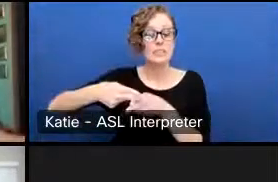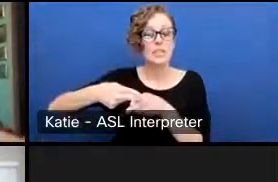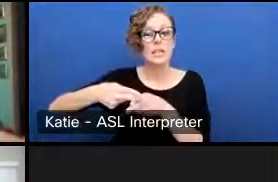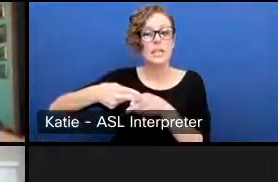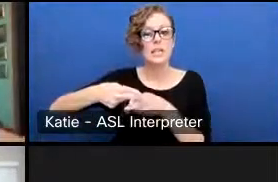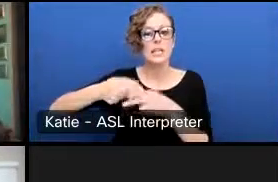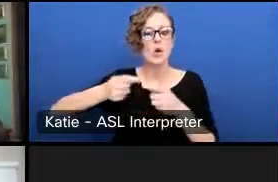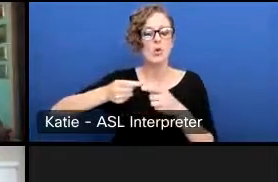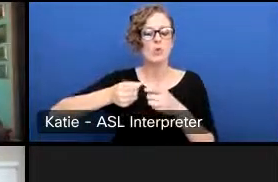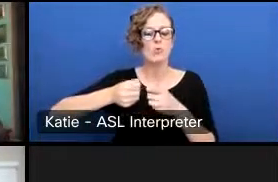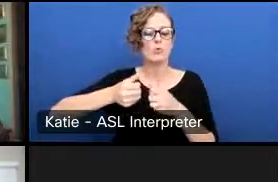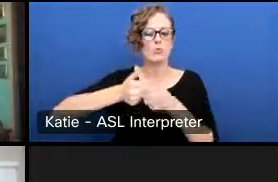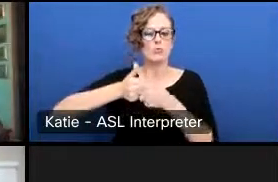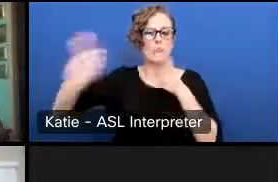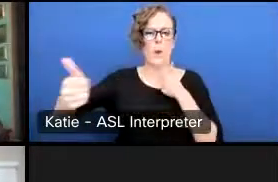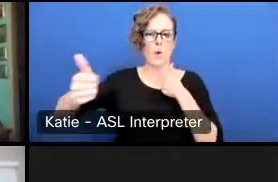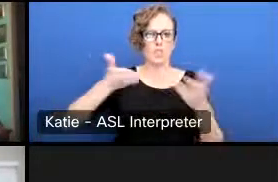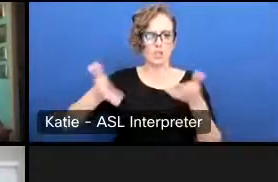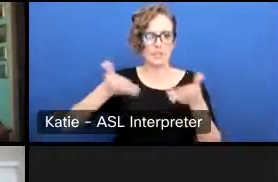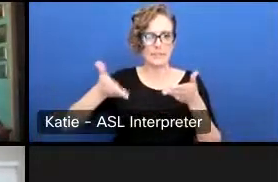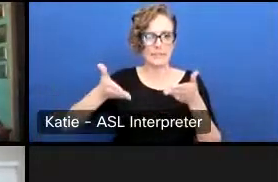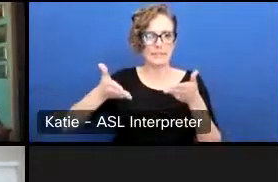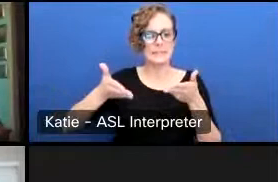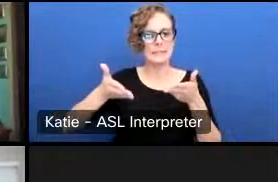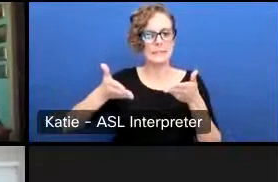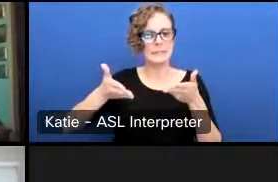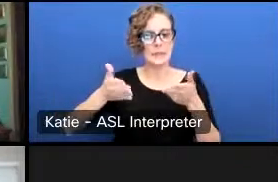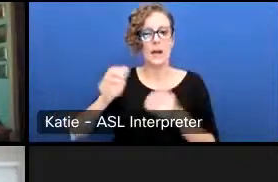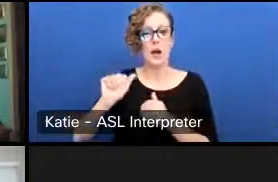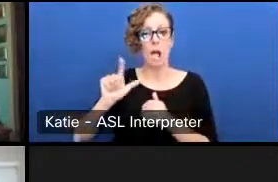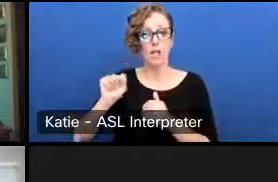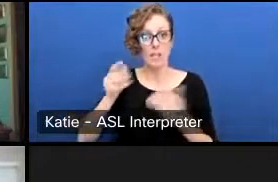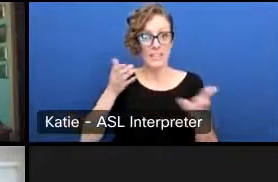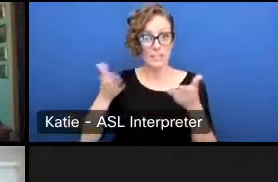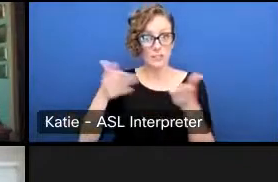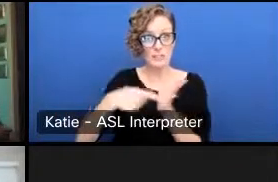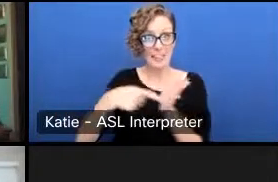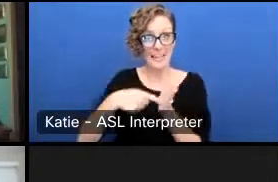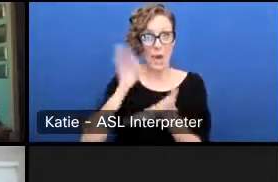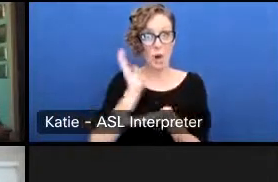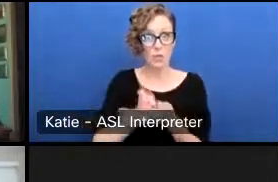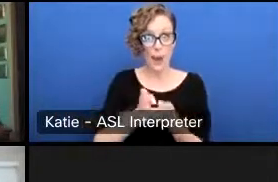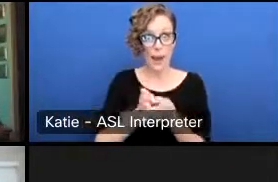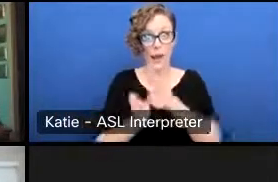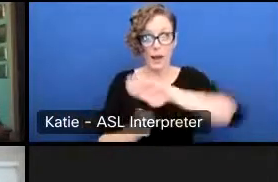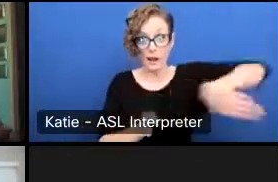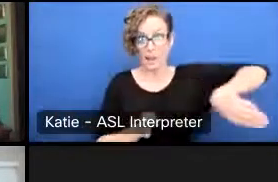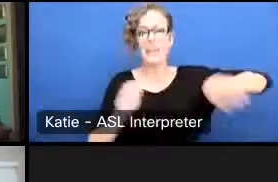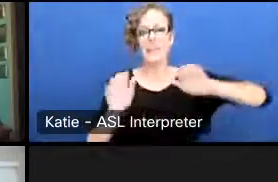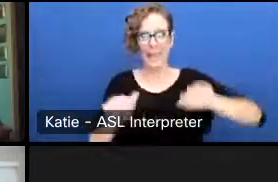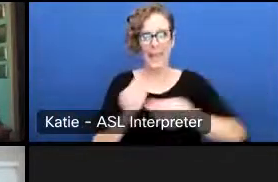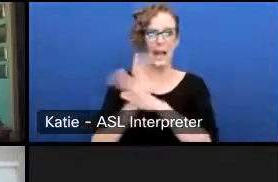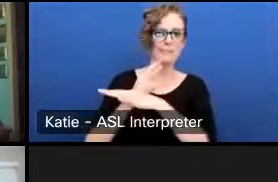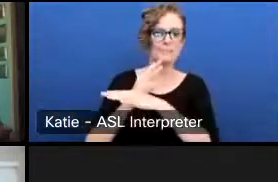remote services being able to continue after alternative services billing goes away, but that it would be through